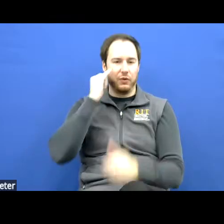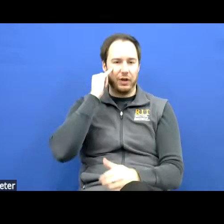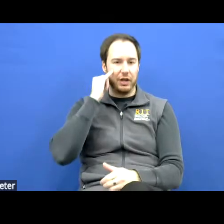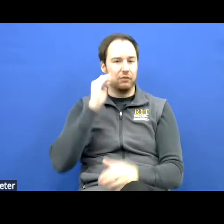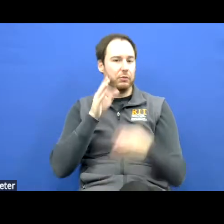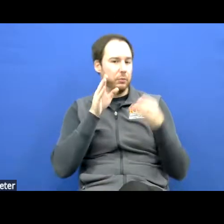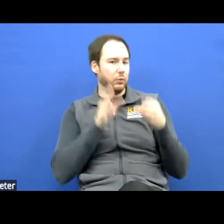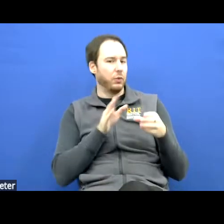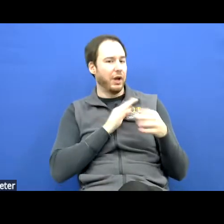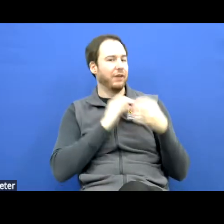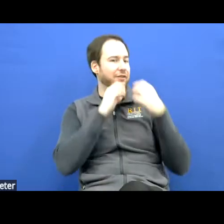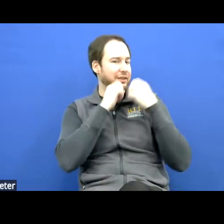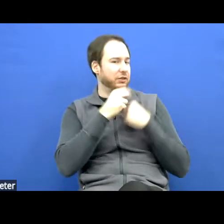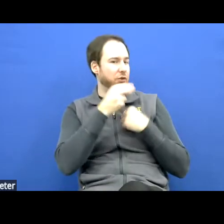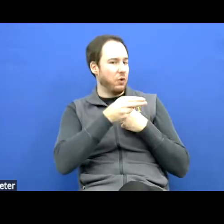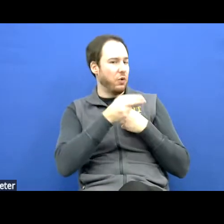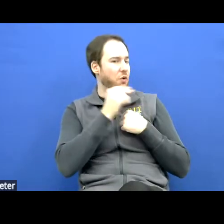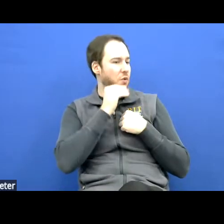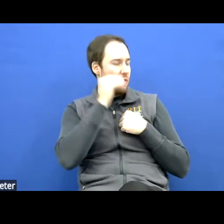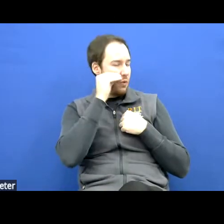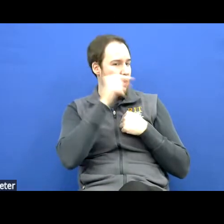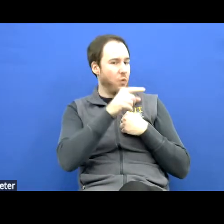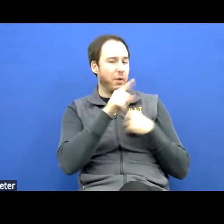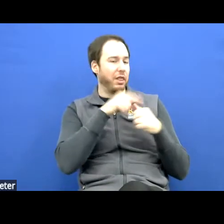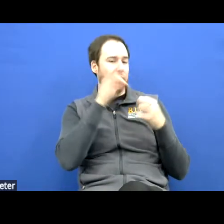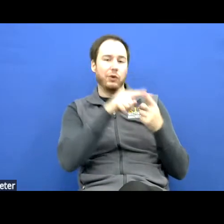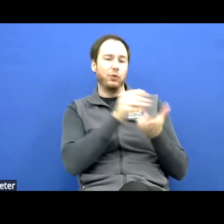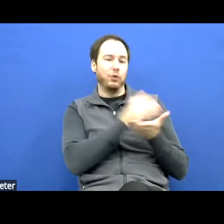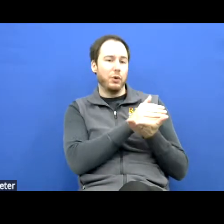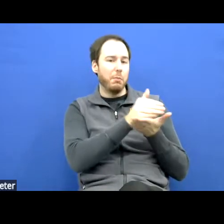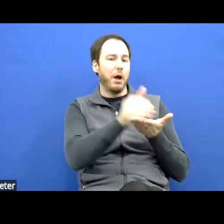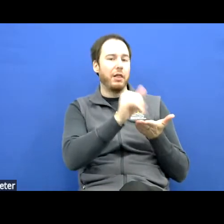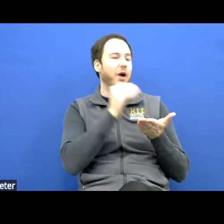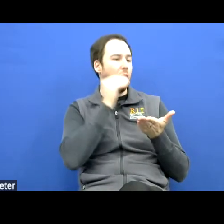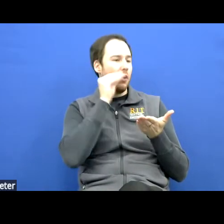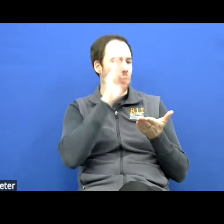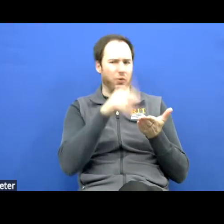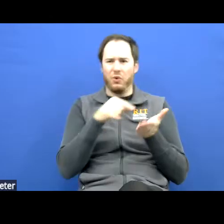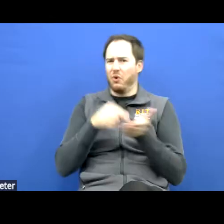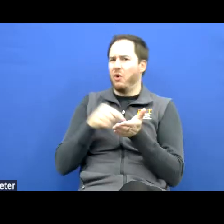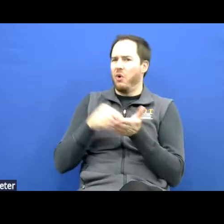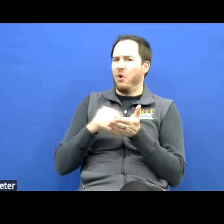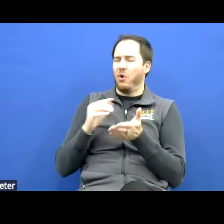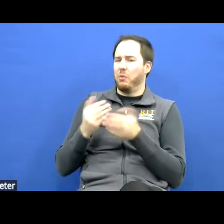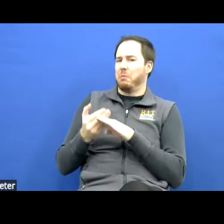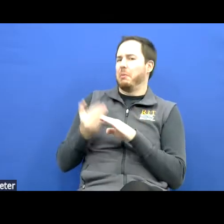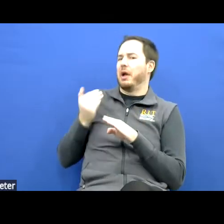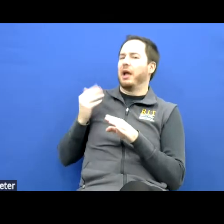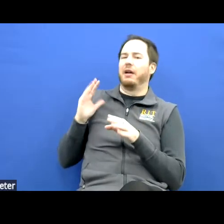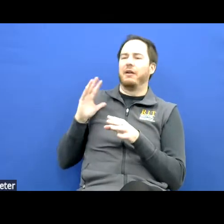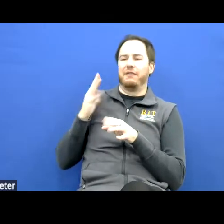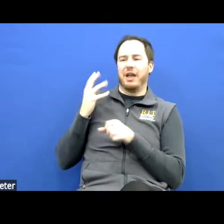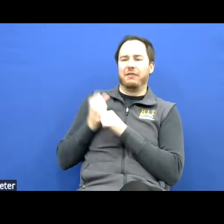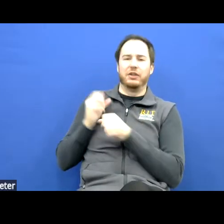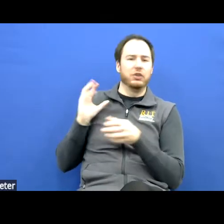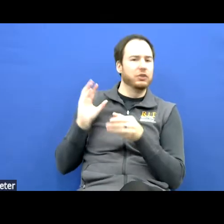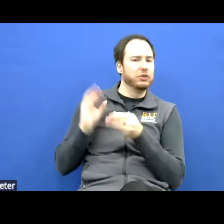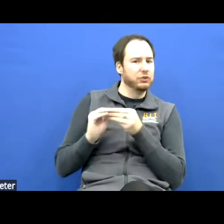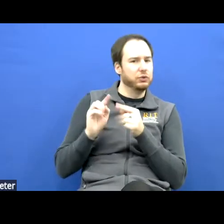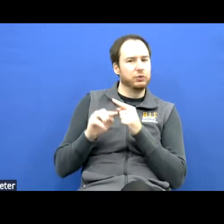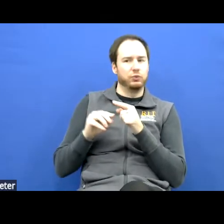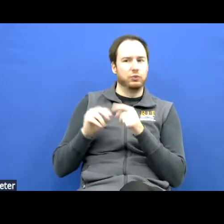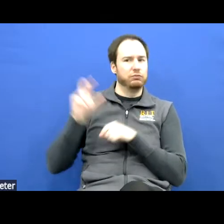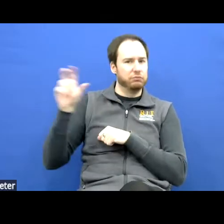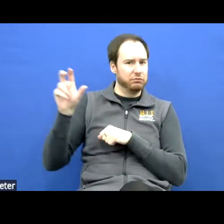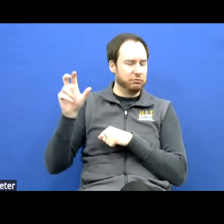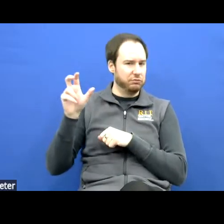historic home and they demolished the home, they would owe the back 5 years, or again, I don't remember whatever the look back is, but